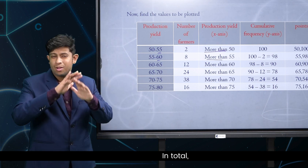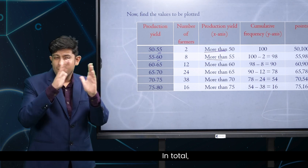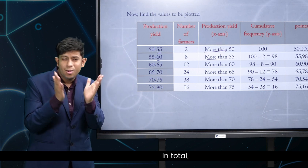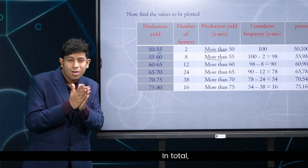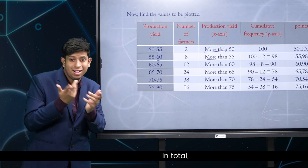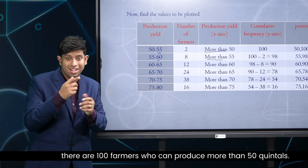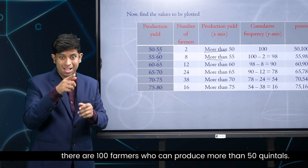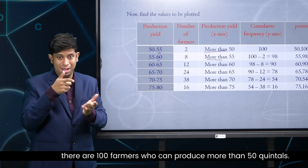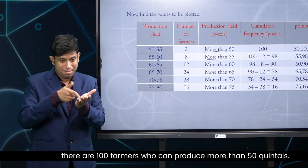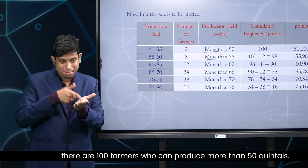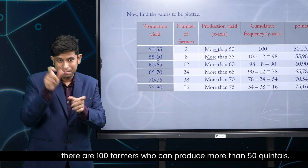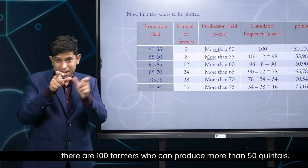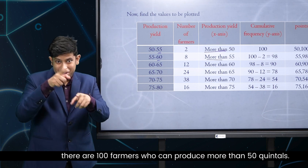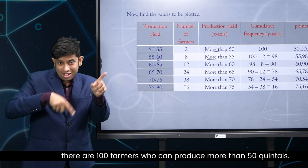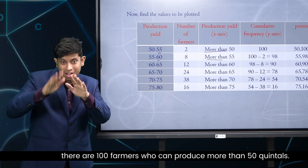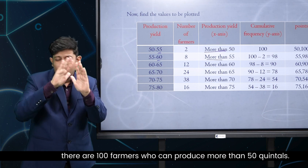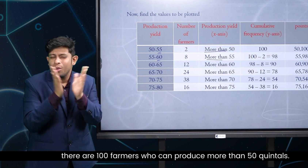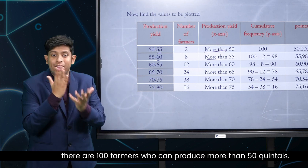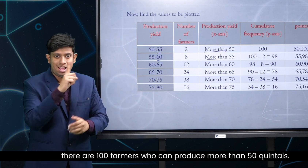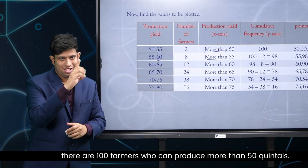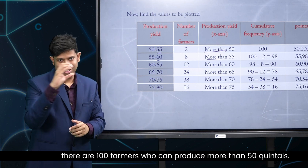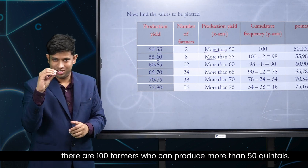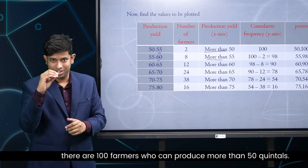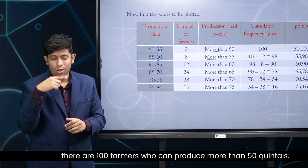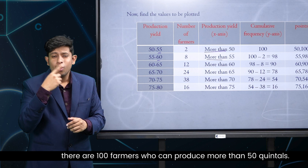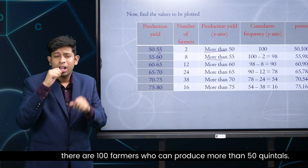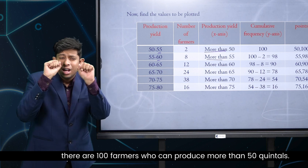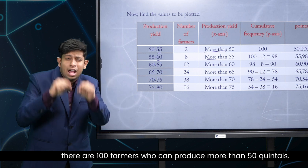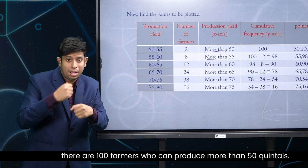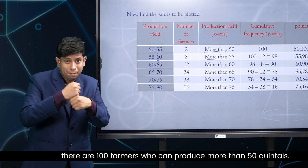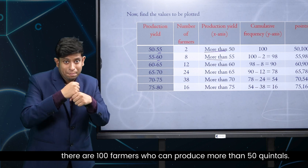In total, there are 100 farmers who can produce more than 50 quintals.